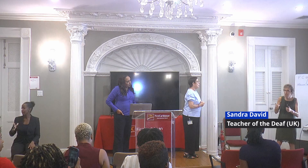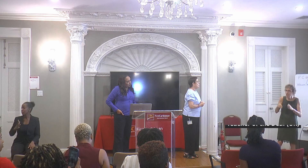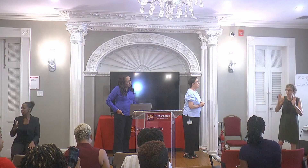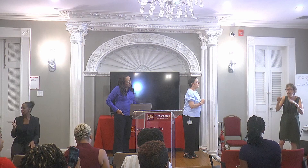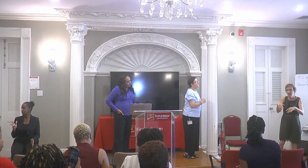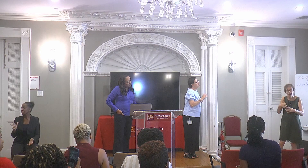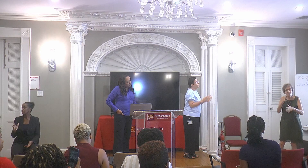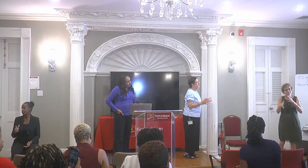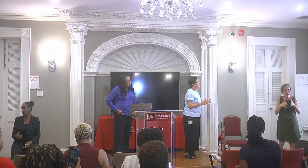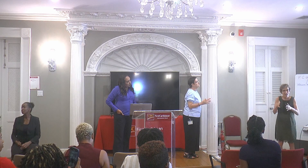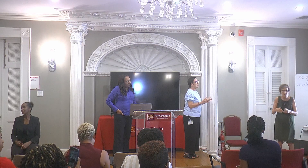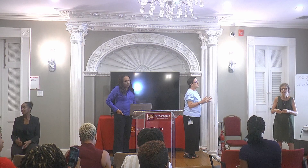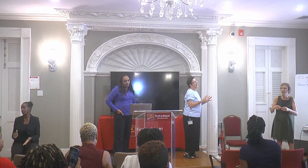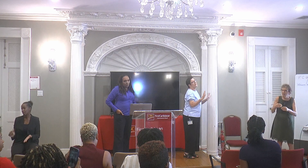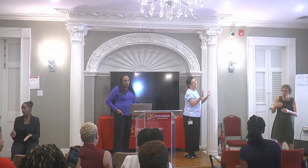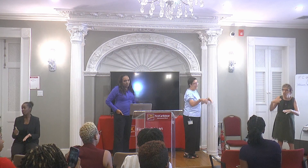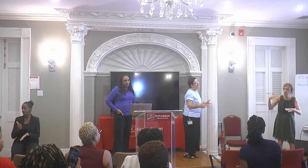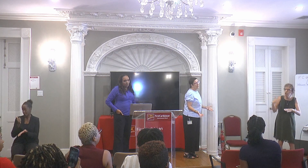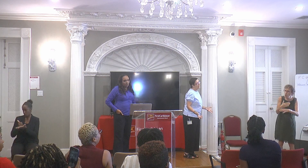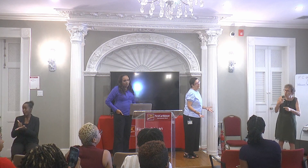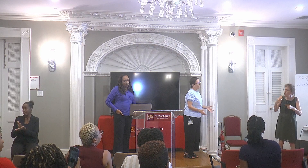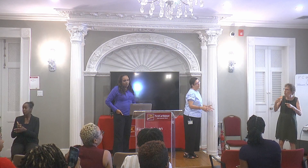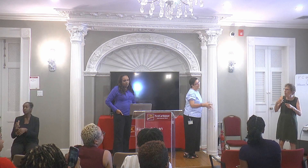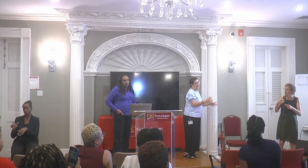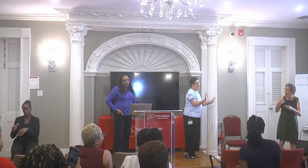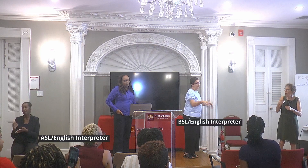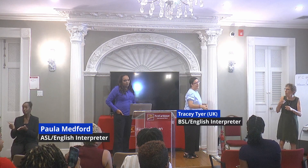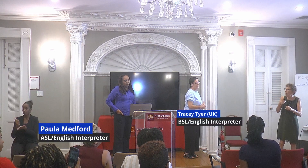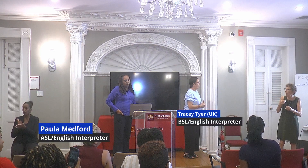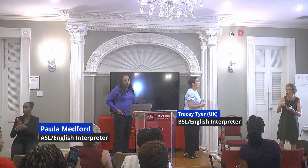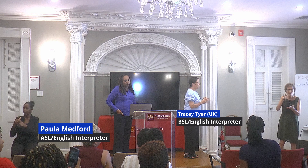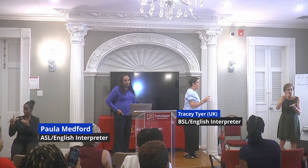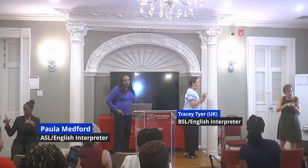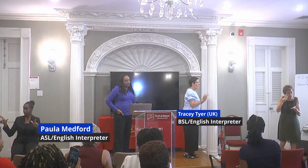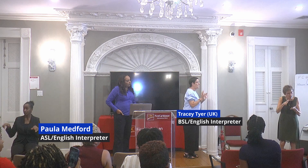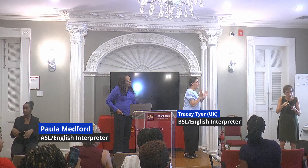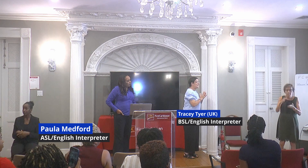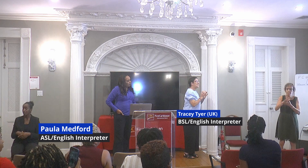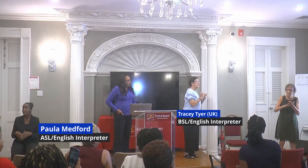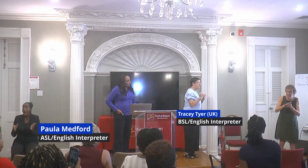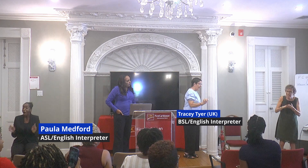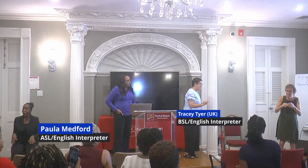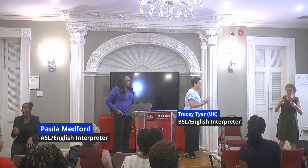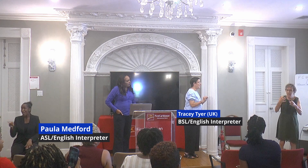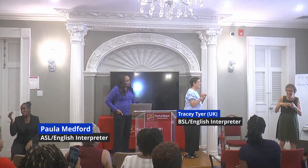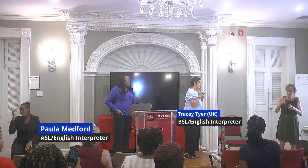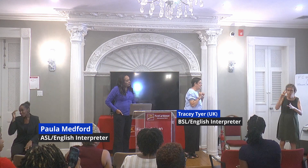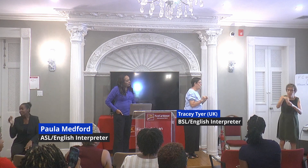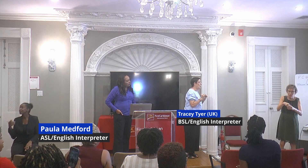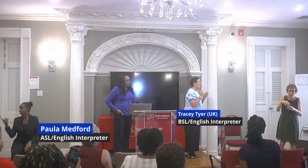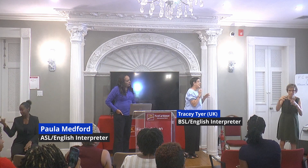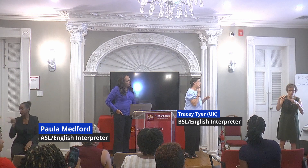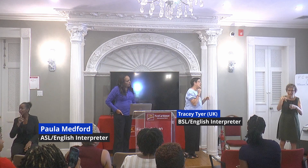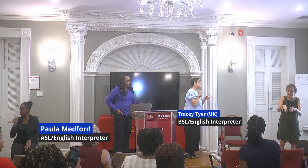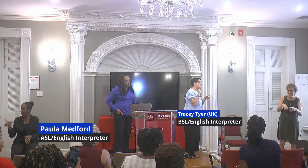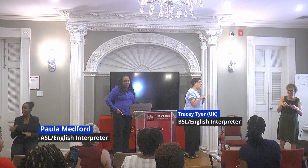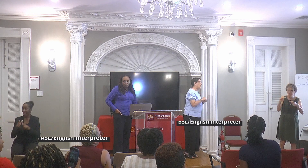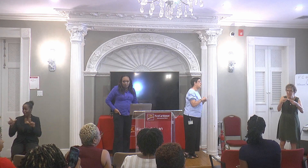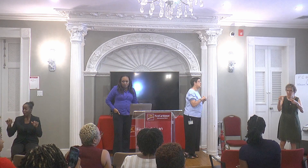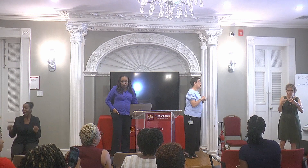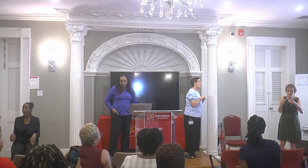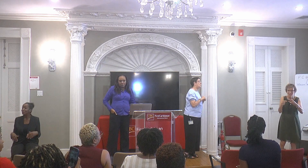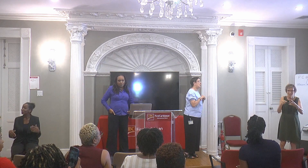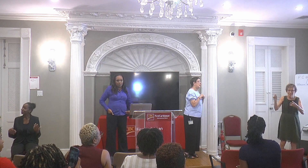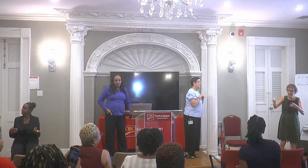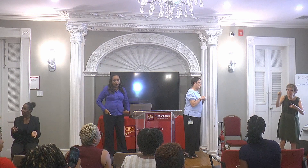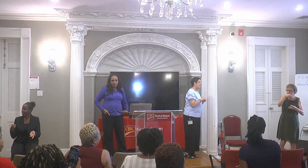And we don't mean just recognise, yes, you have a language, fine, off you go. No, it means that it's ratified in law. It needs to be